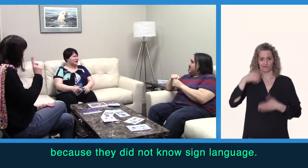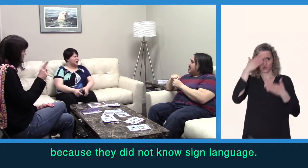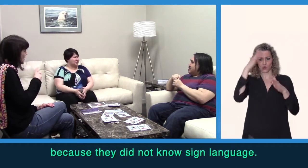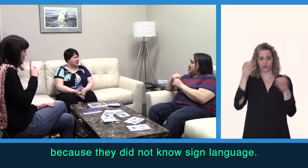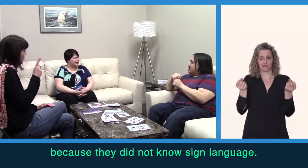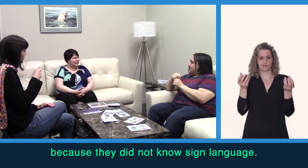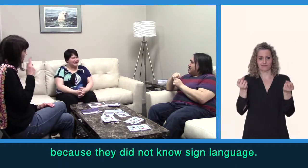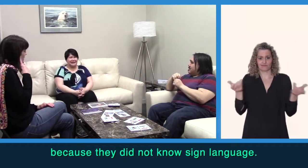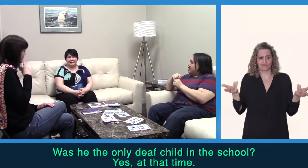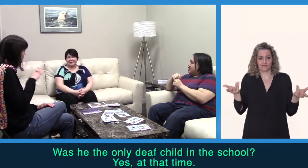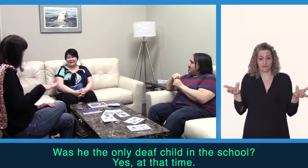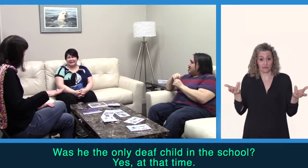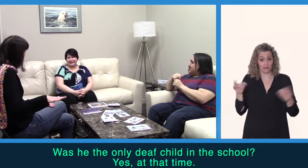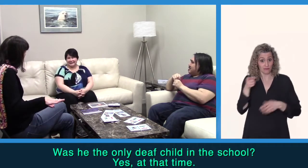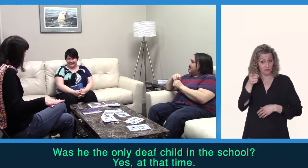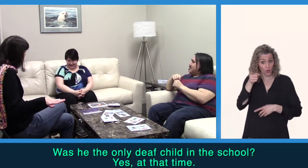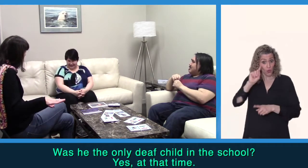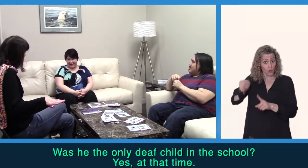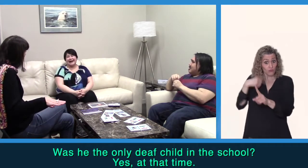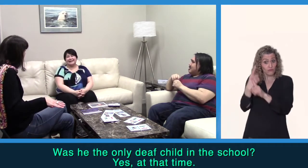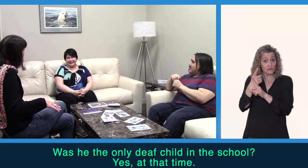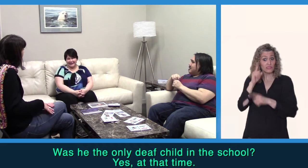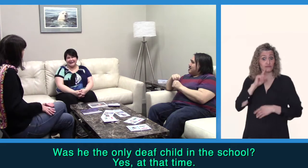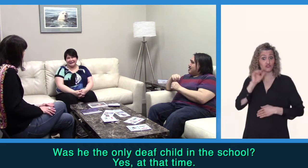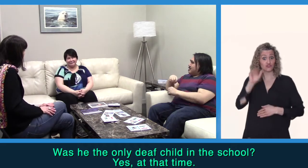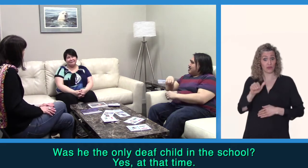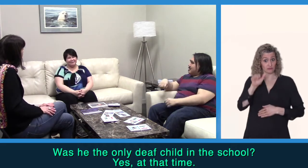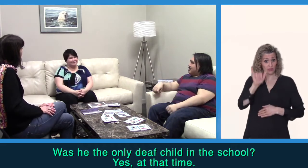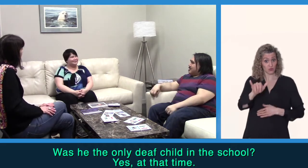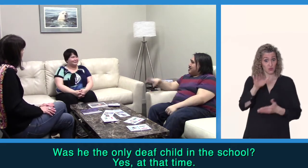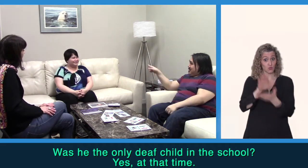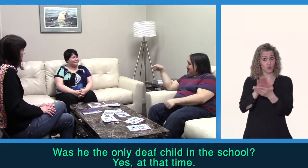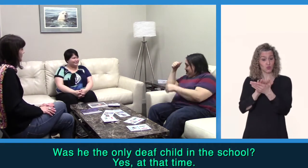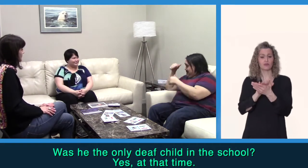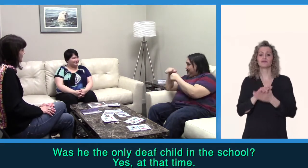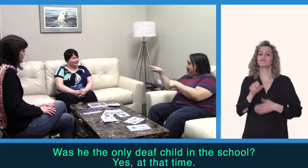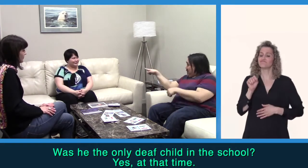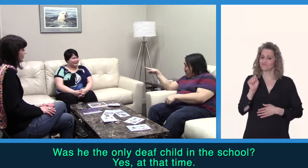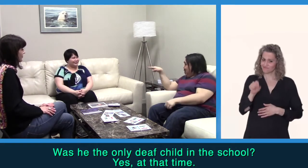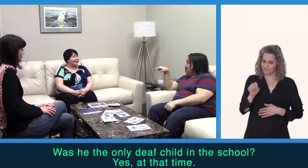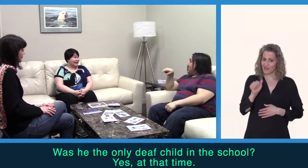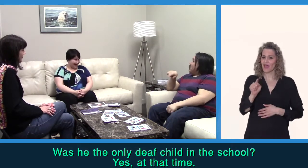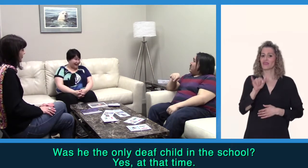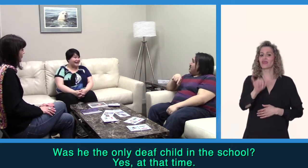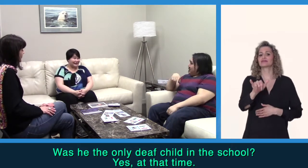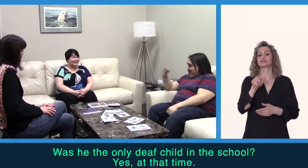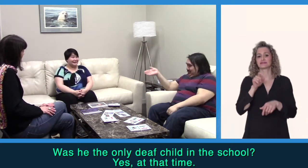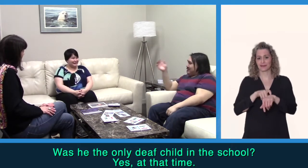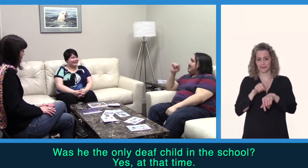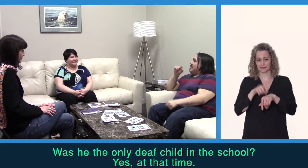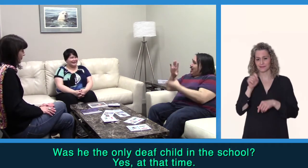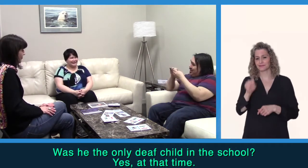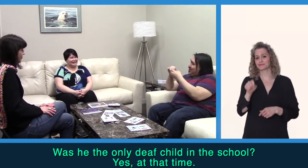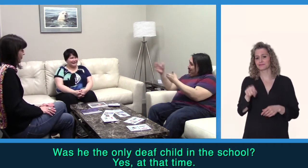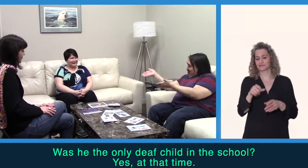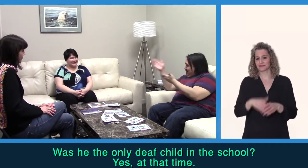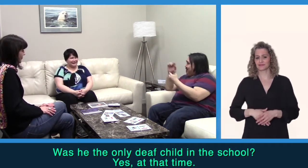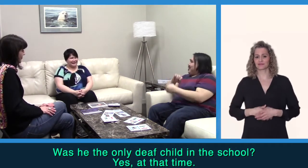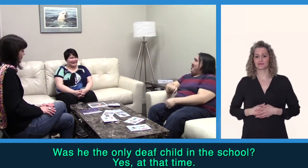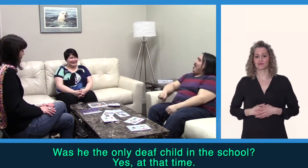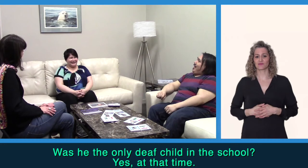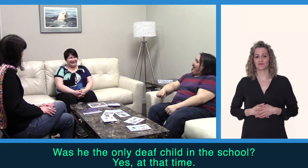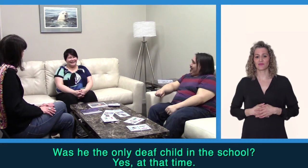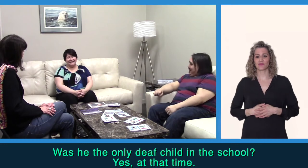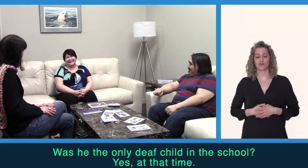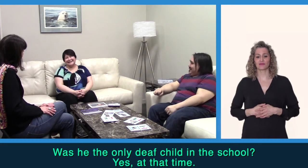He's language. the only deaf child at the Yeah, time? at the time. Mm. Yeah.